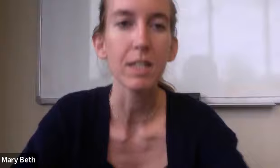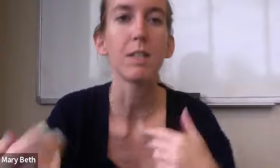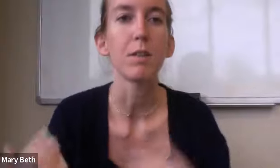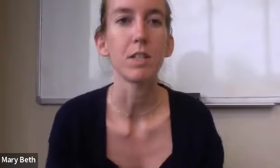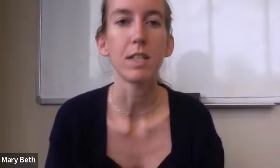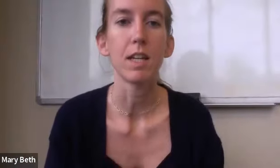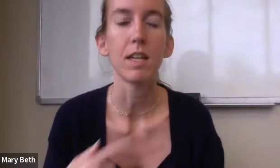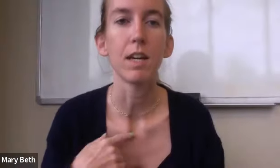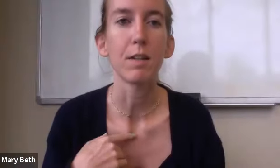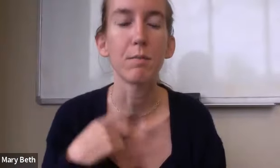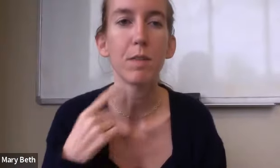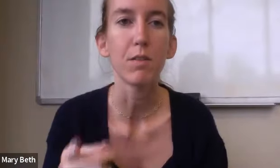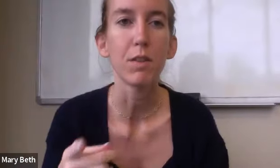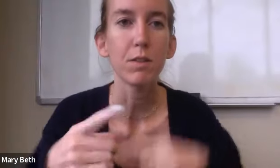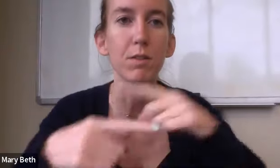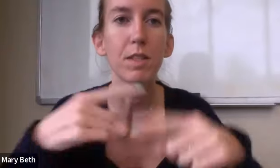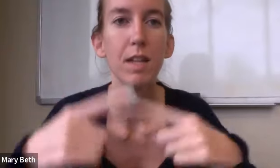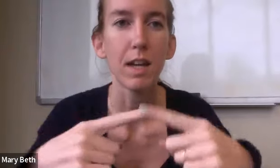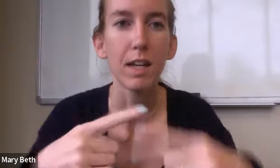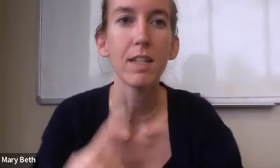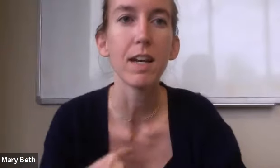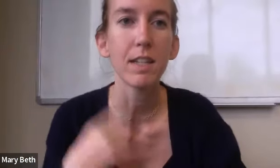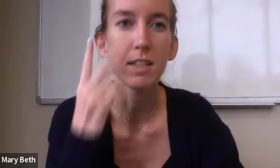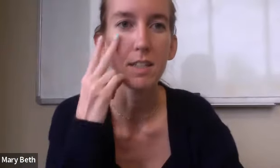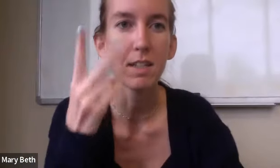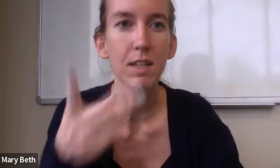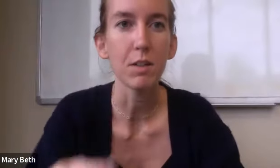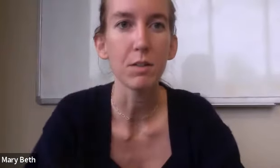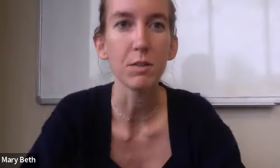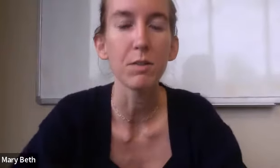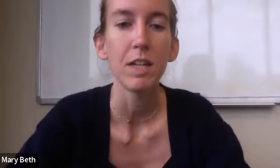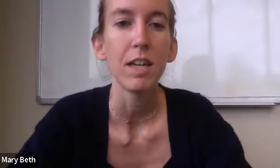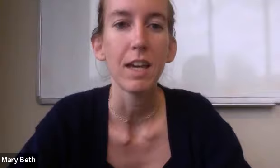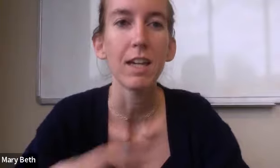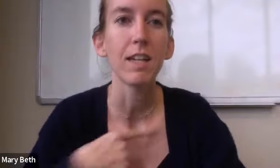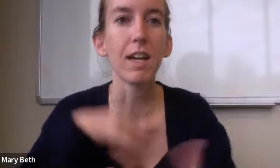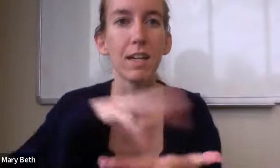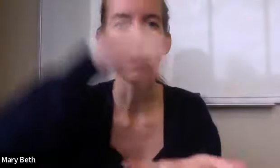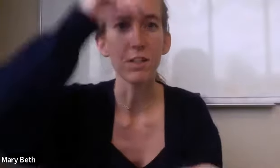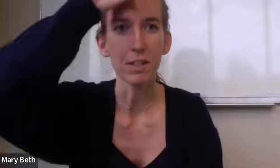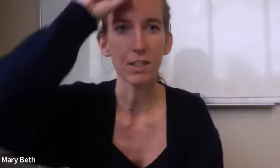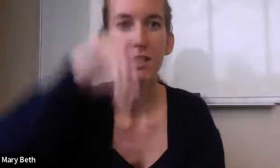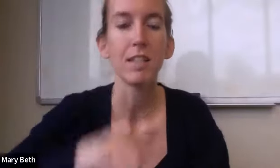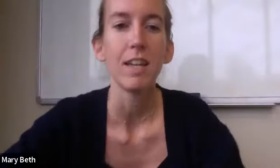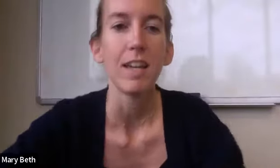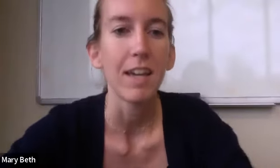so I just said, if you sign, I can see you and I can learn.